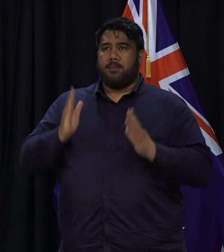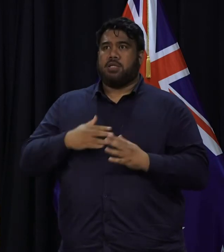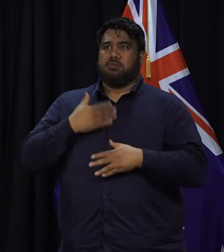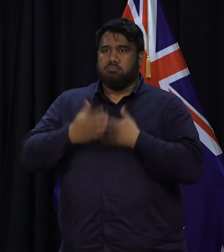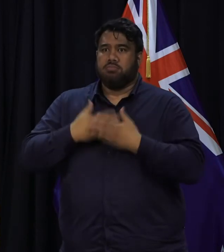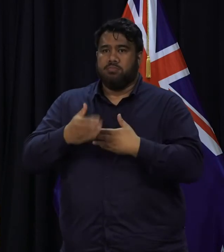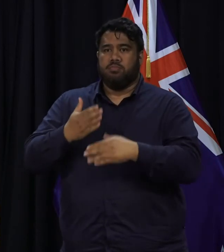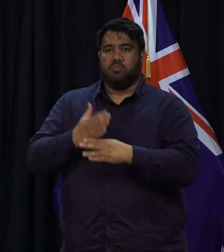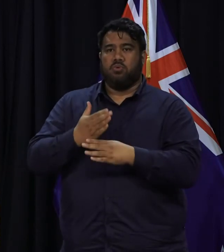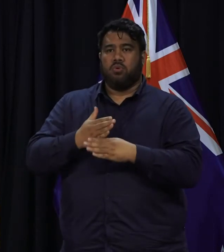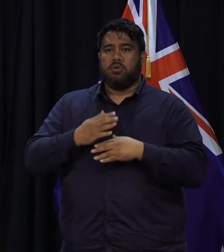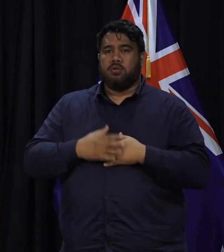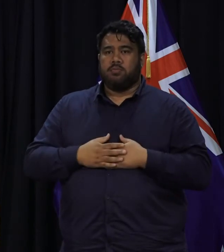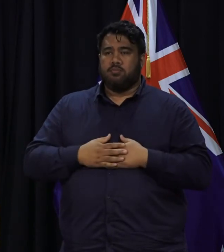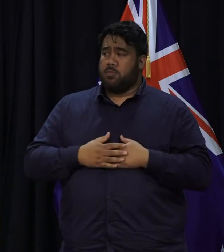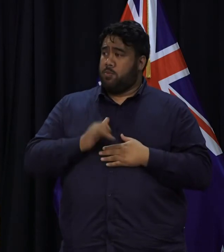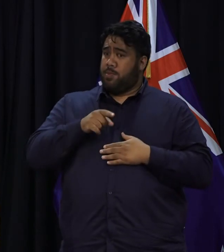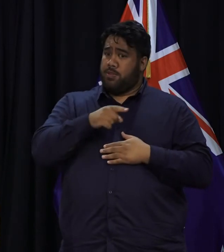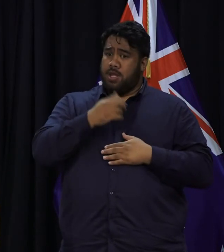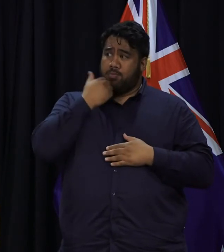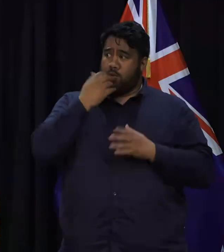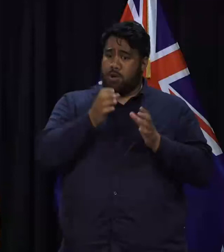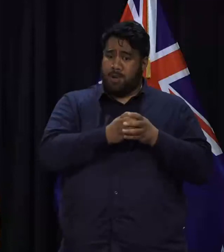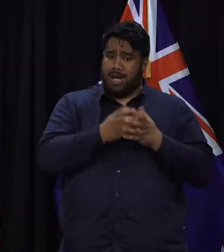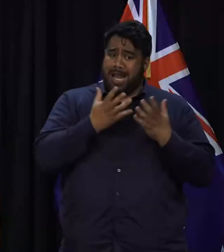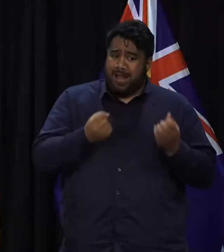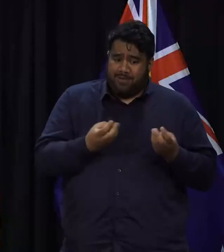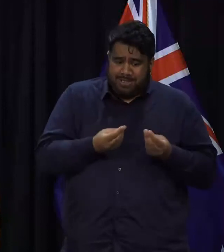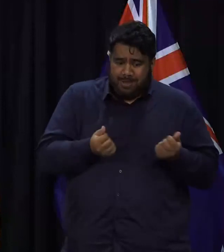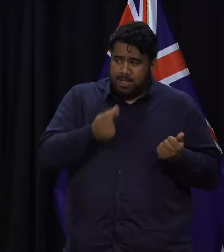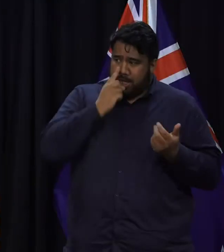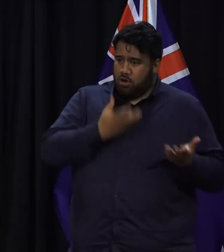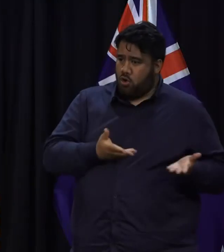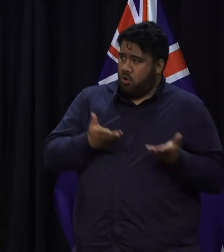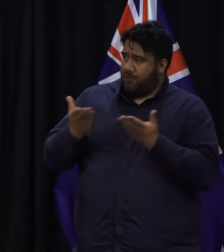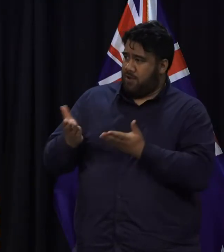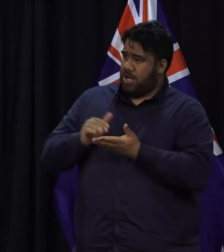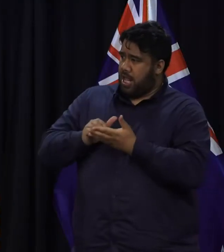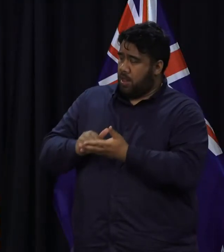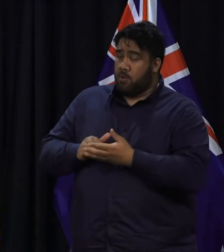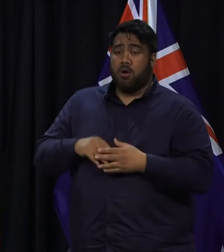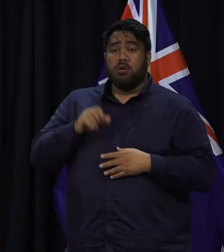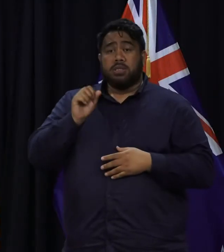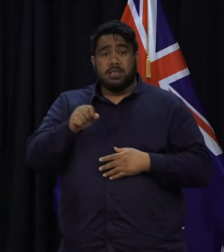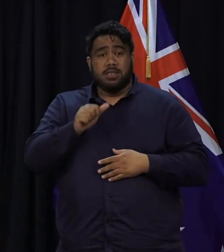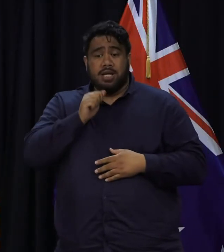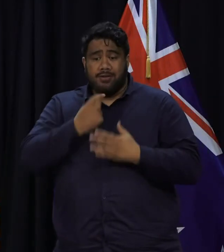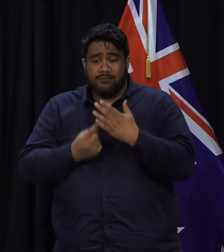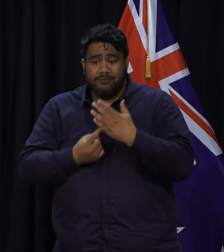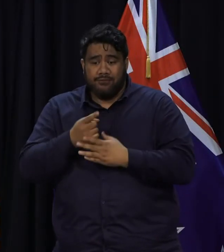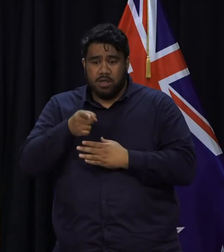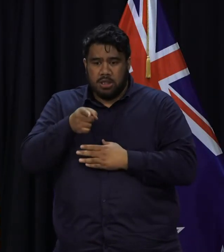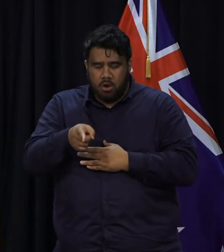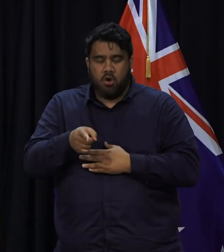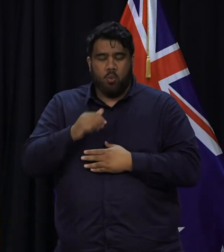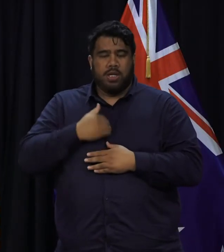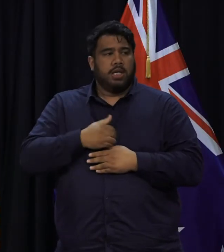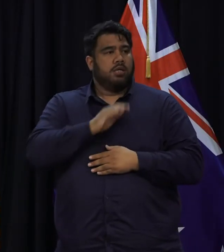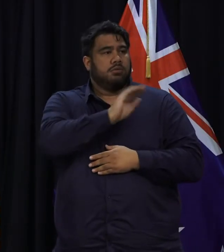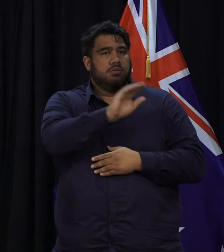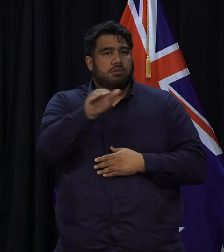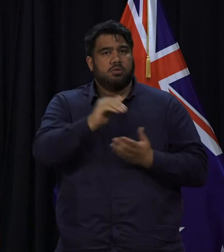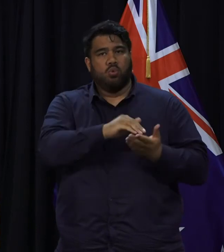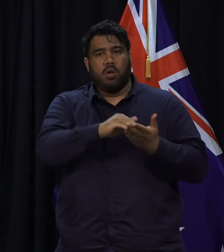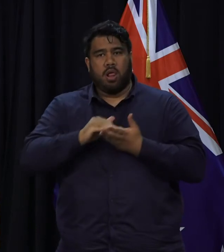has something to offer you in terms of... And look, I've said, where there are issues where we believe it's important to work with others